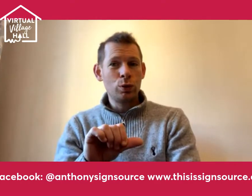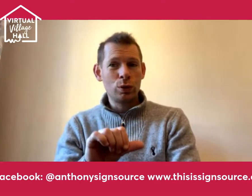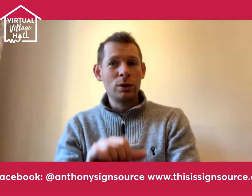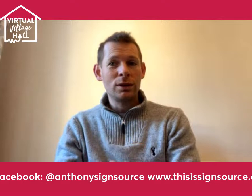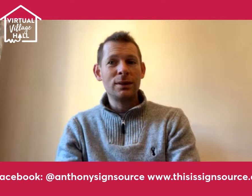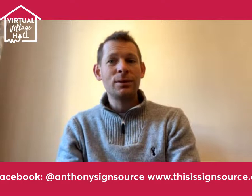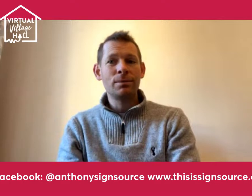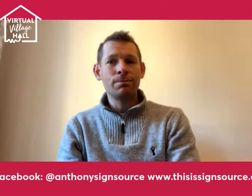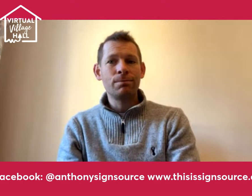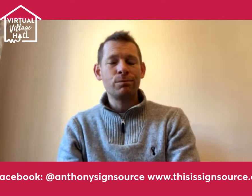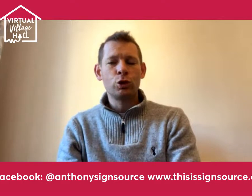Should,